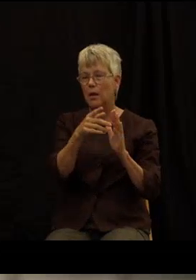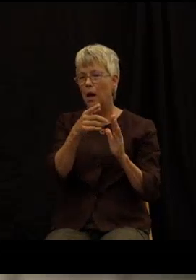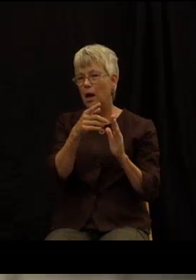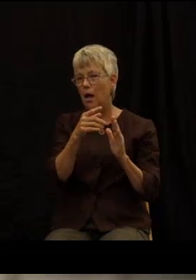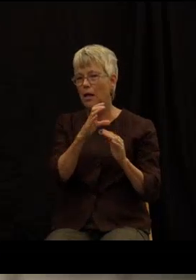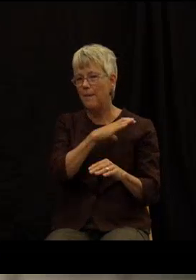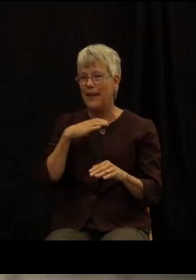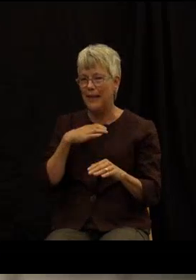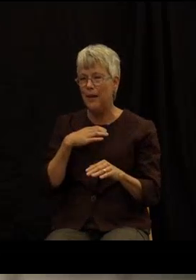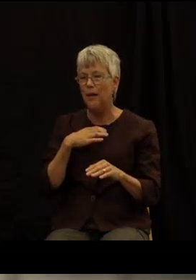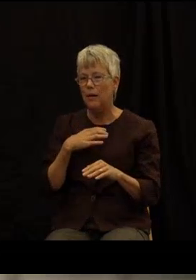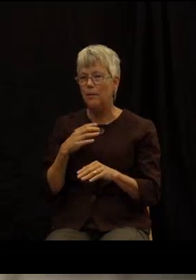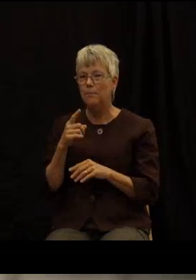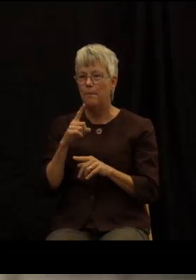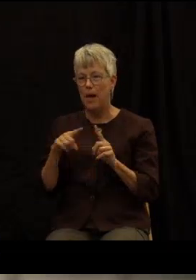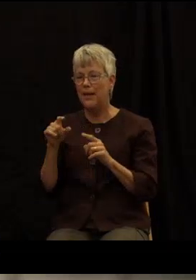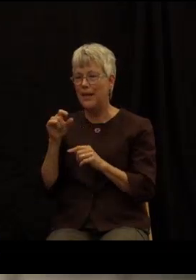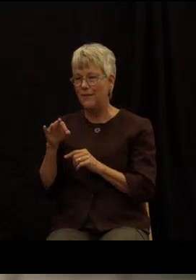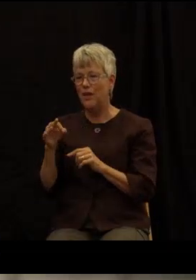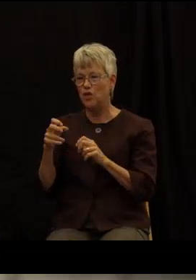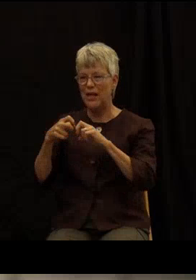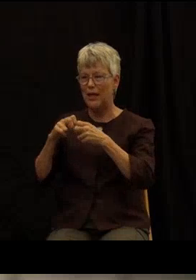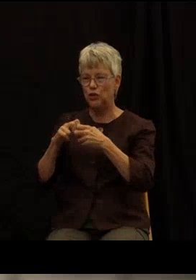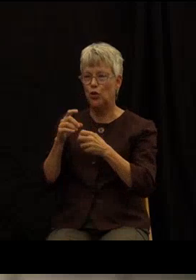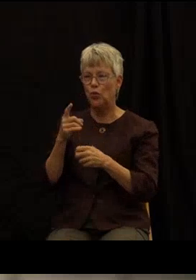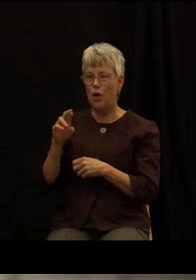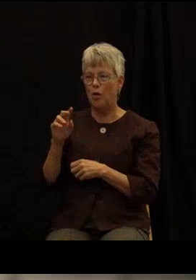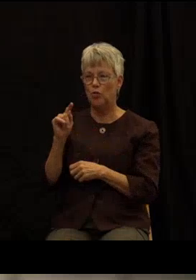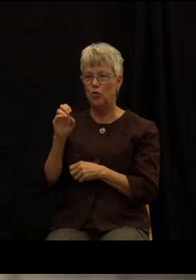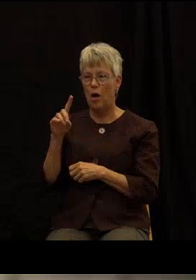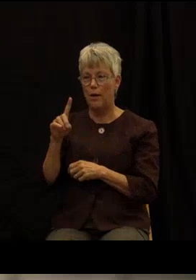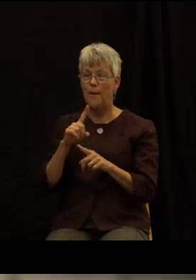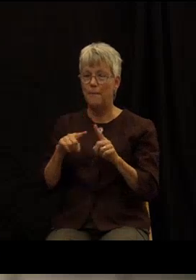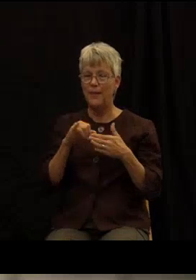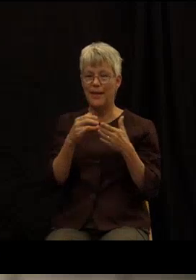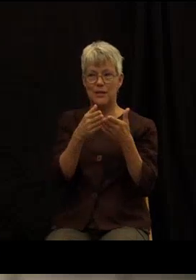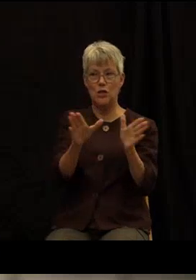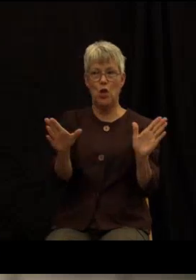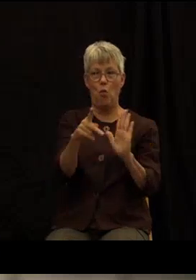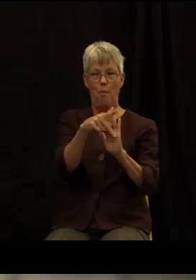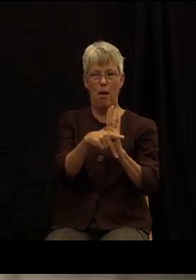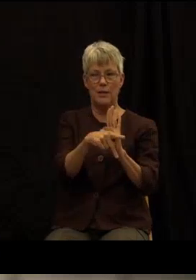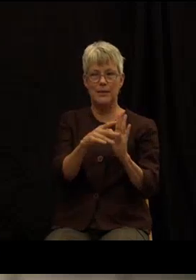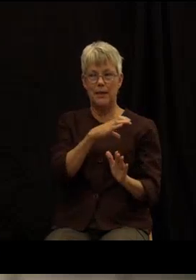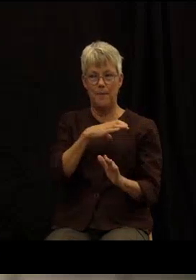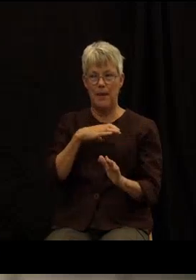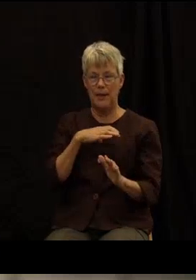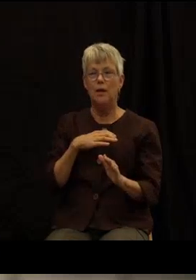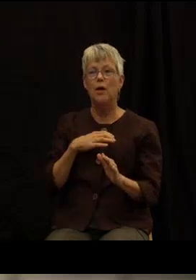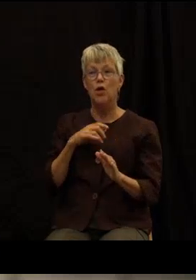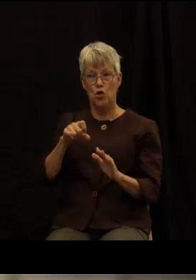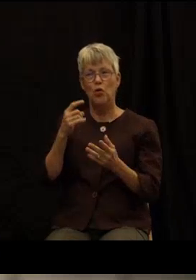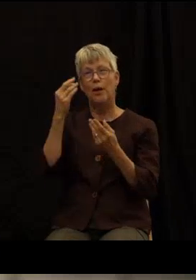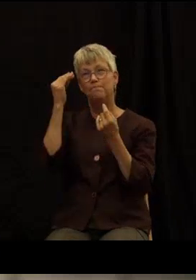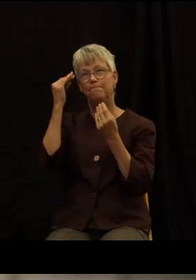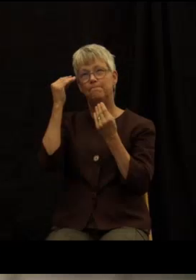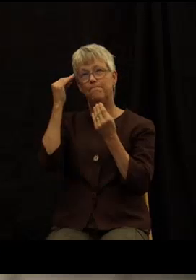looks more at student issues. So this will go to the general policy committee. But that would be something to think about is, do we